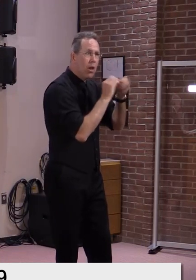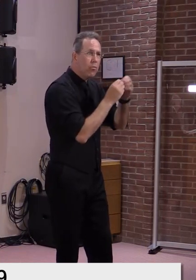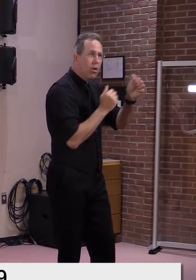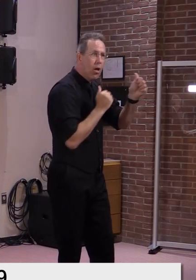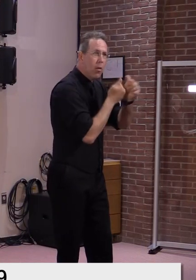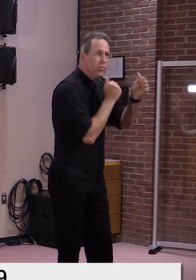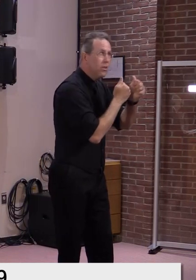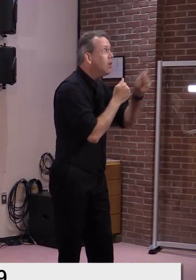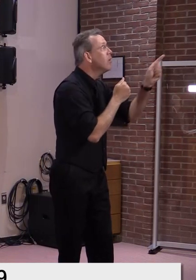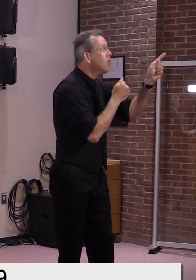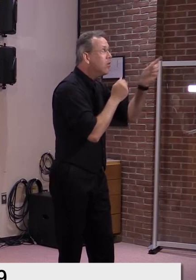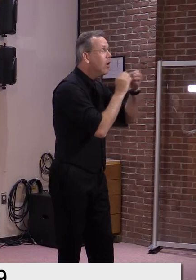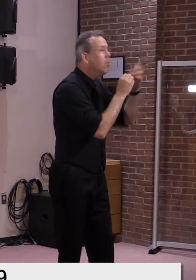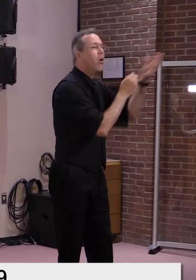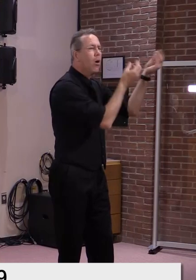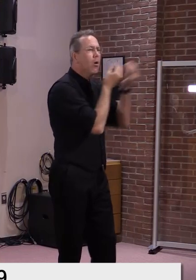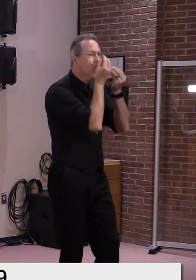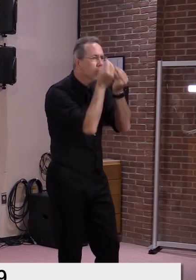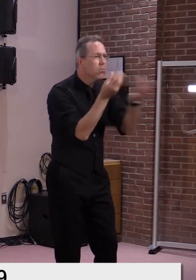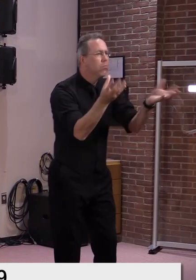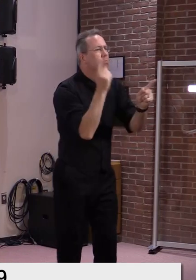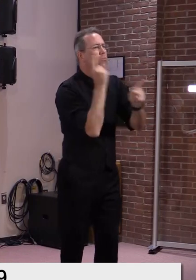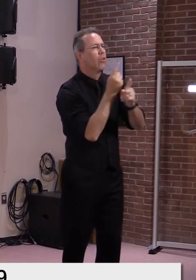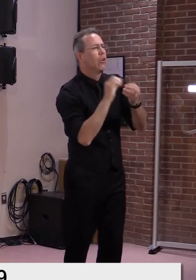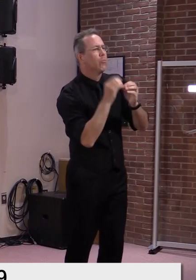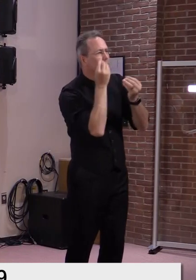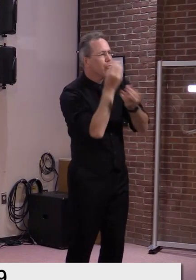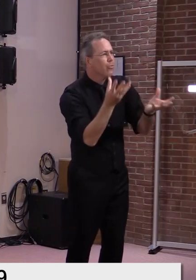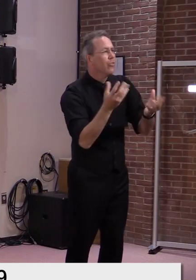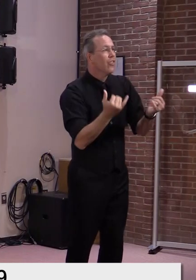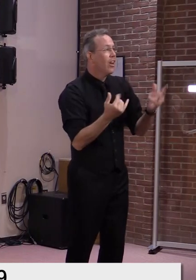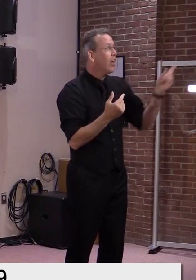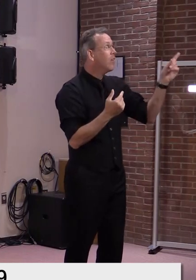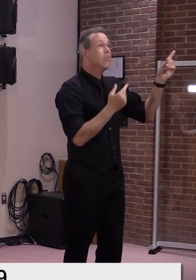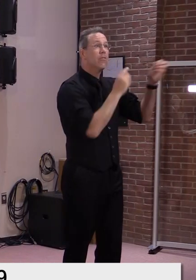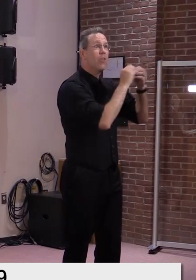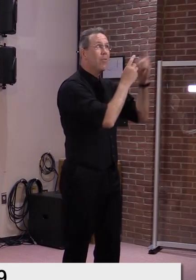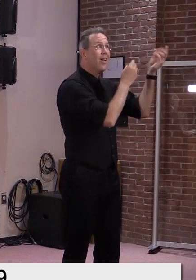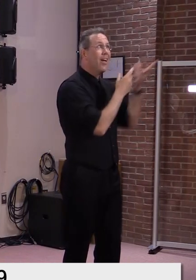daily basis using corrected CDC data.